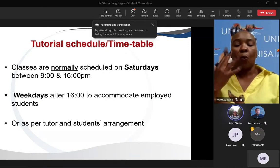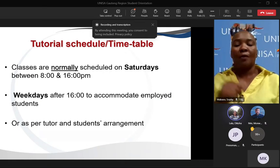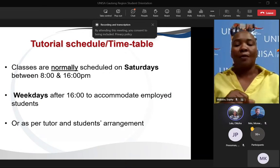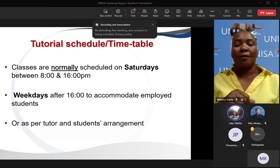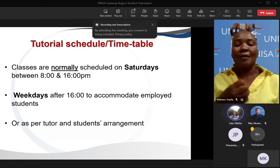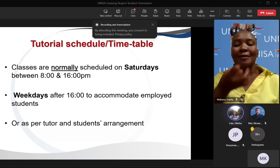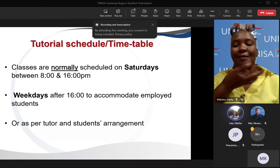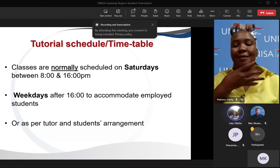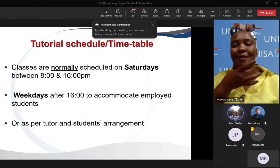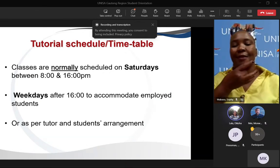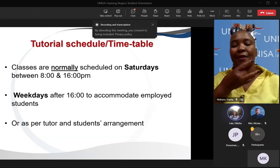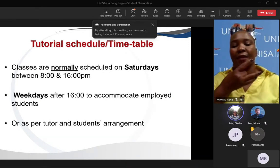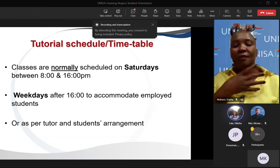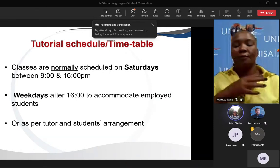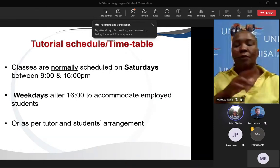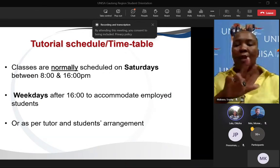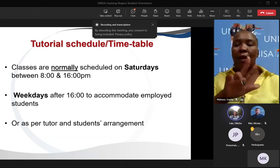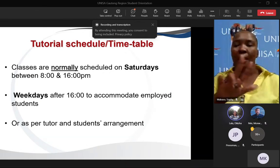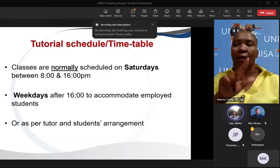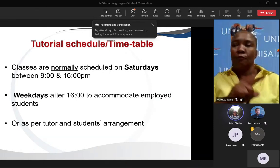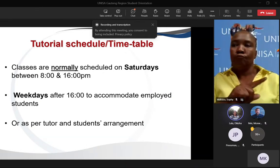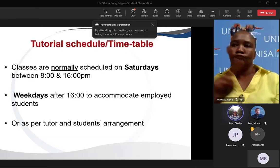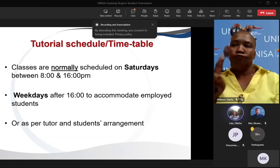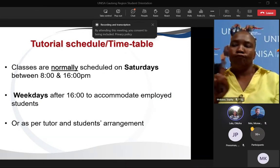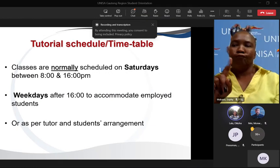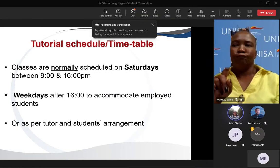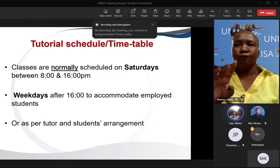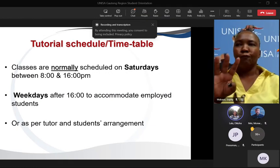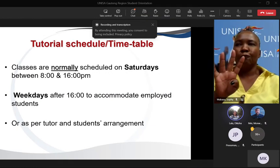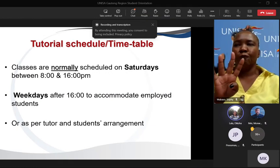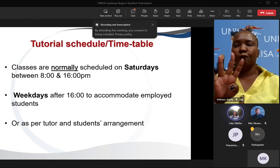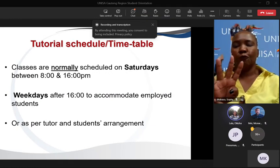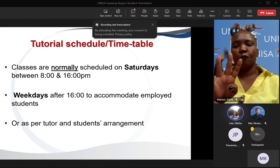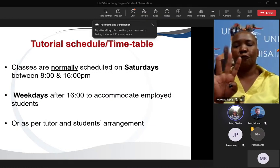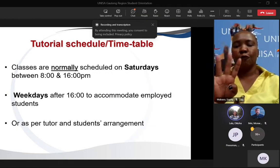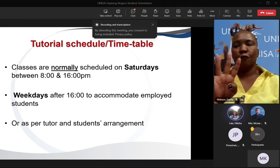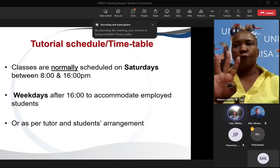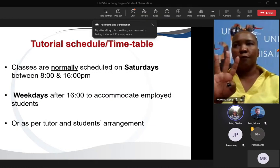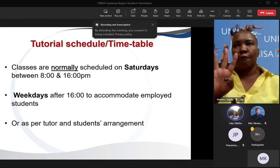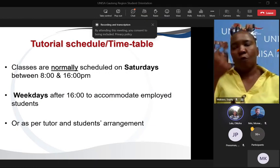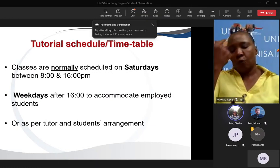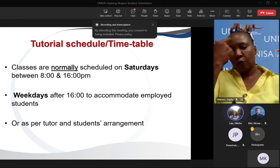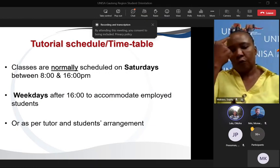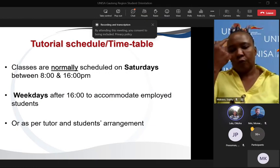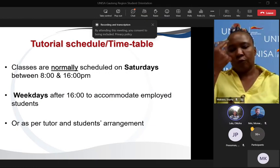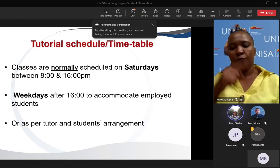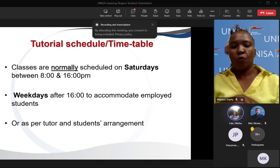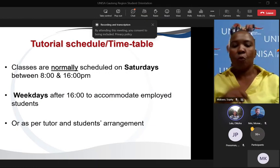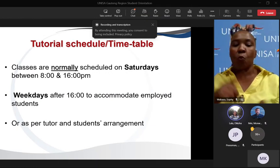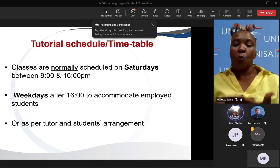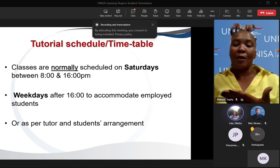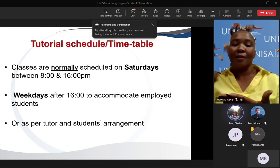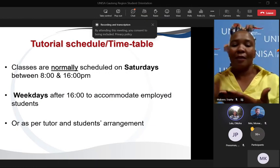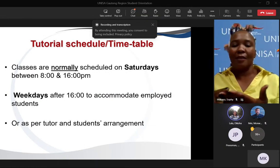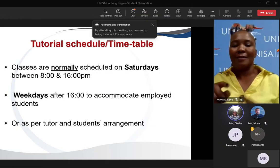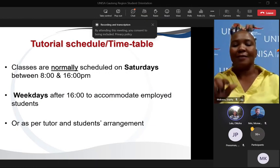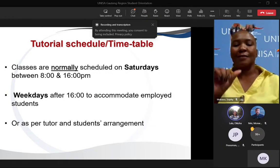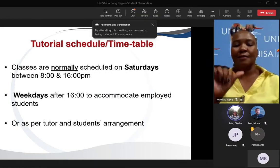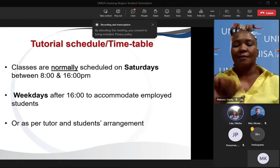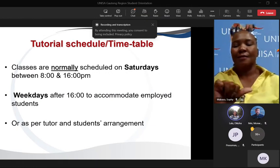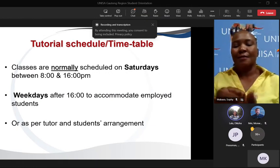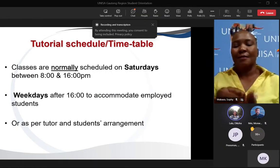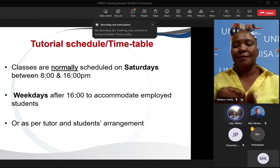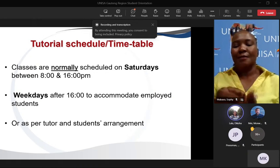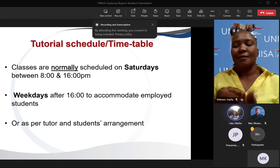four pm as well as on weekdays after 4 pm so that we can accommodate employee students sometimes